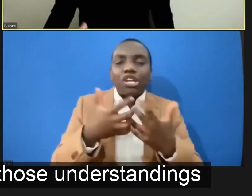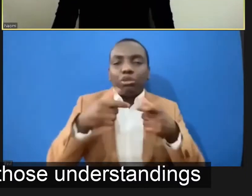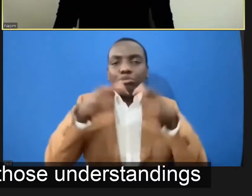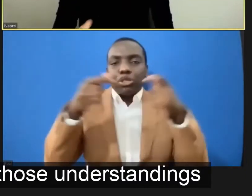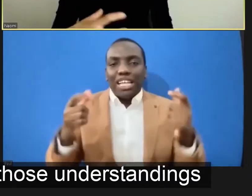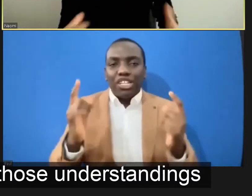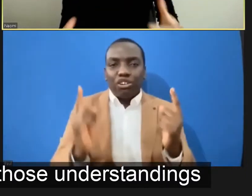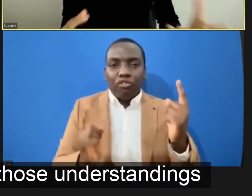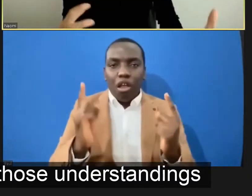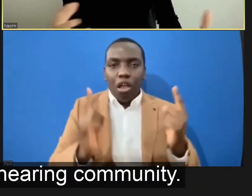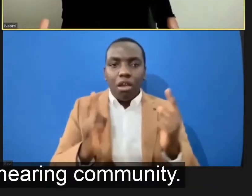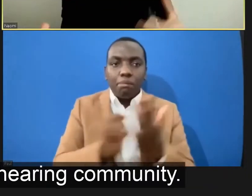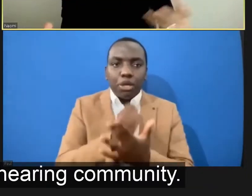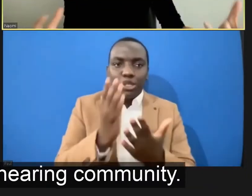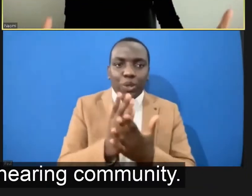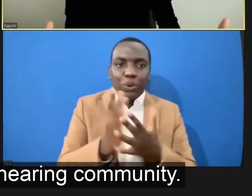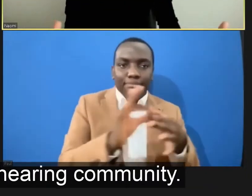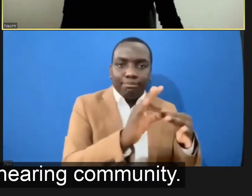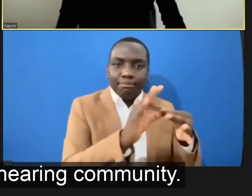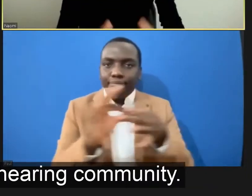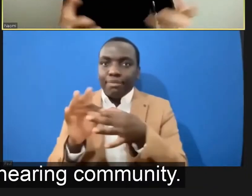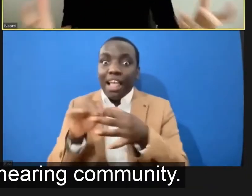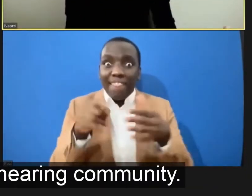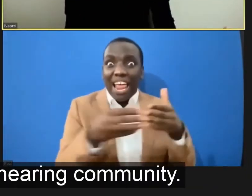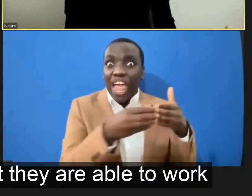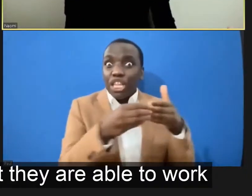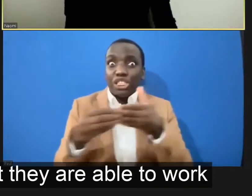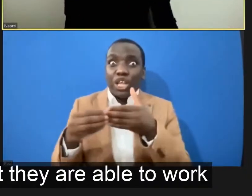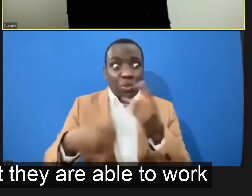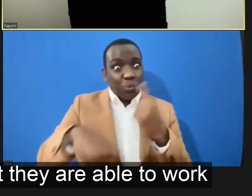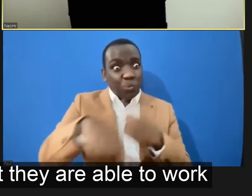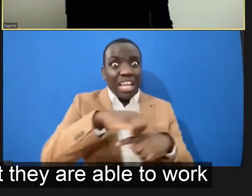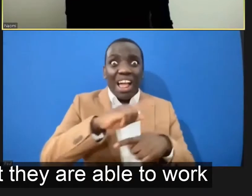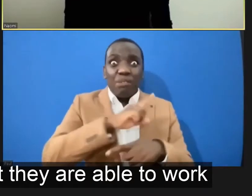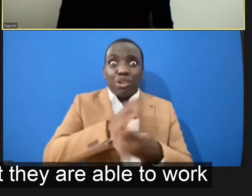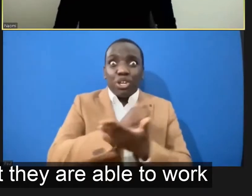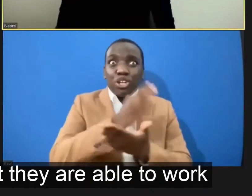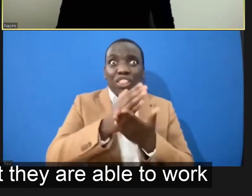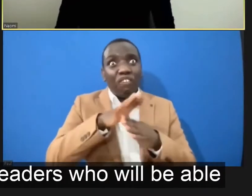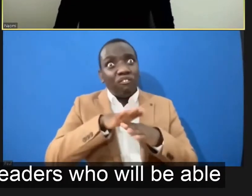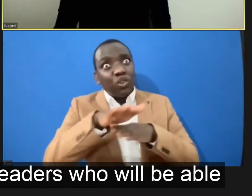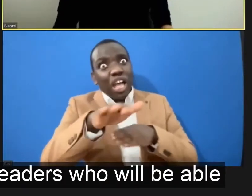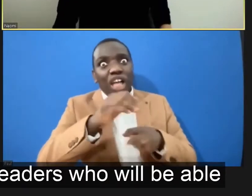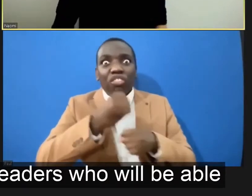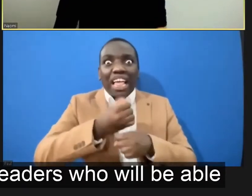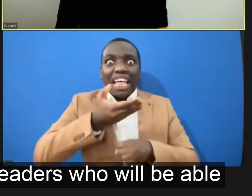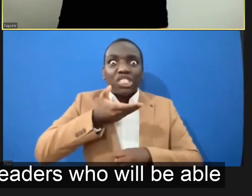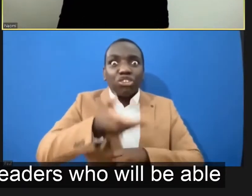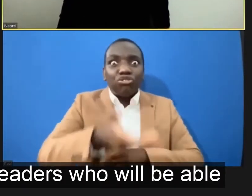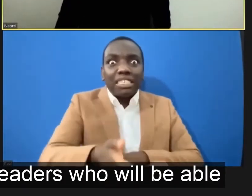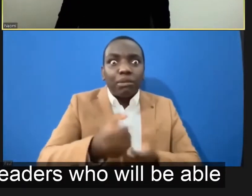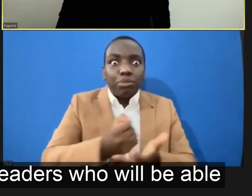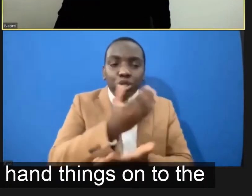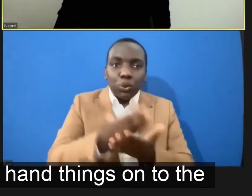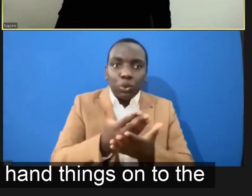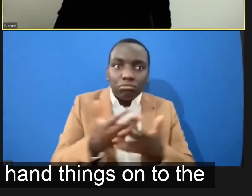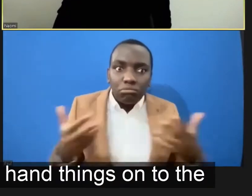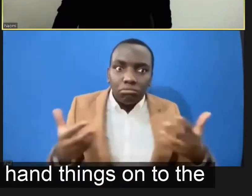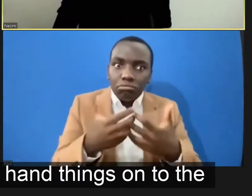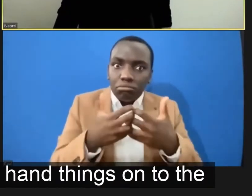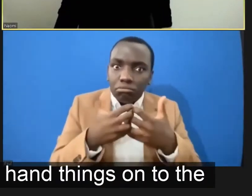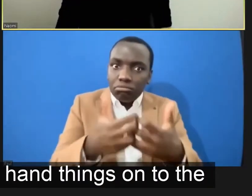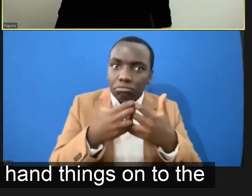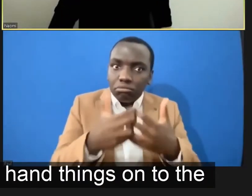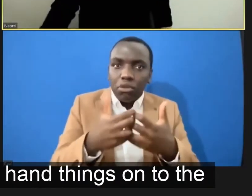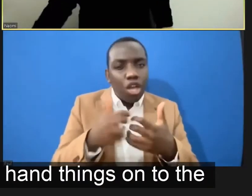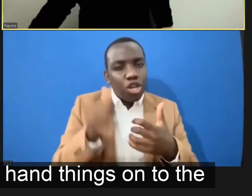those understandings between the deaf and hearing community, that there is that bridge and they are able to work together. And it is strong deaf leaders that will be able to do that, that